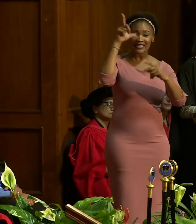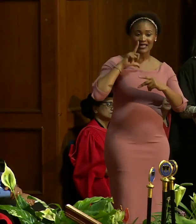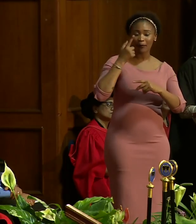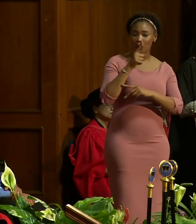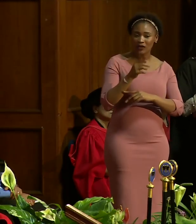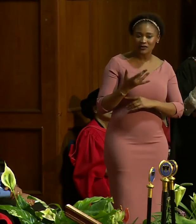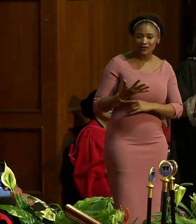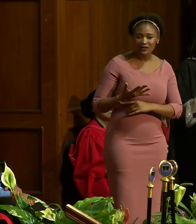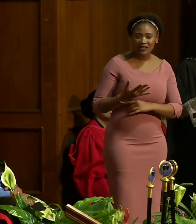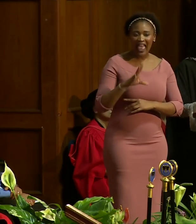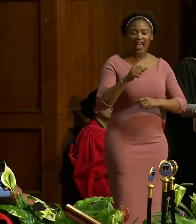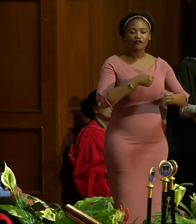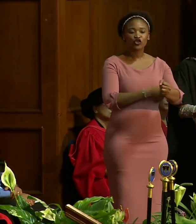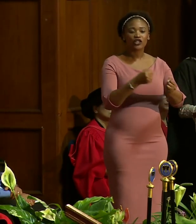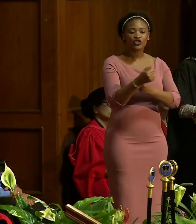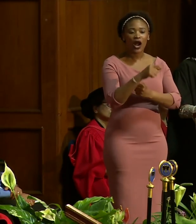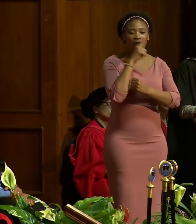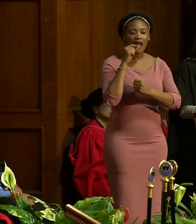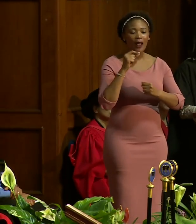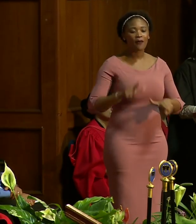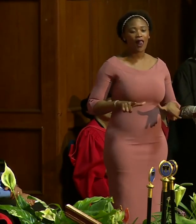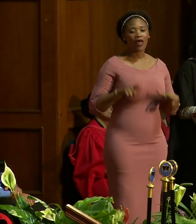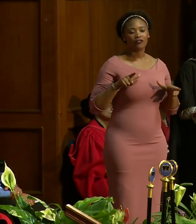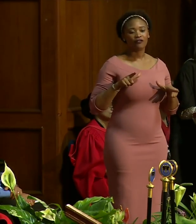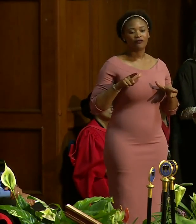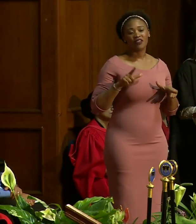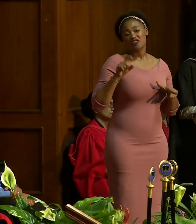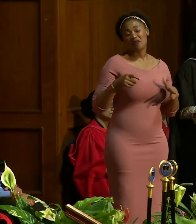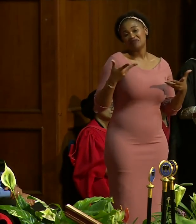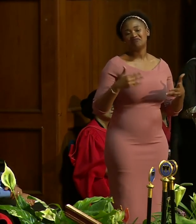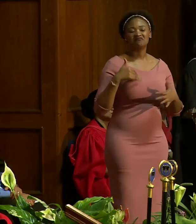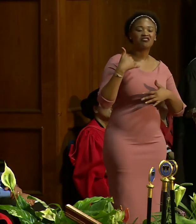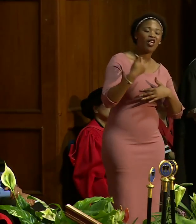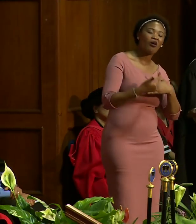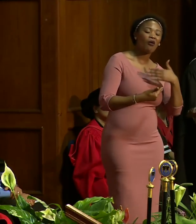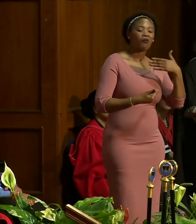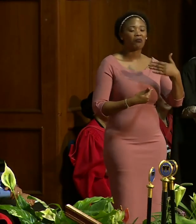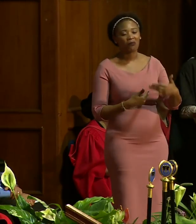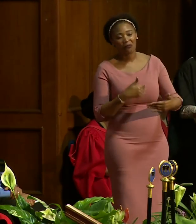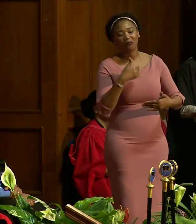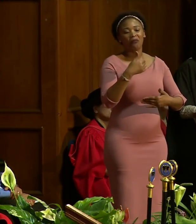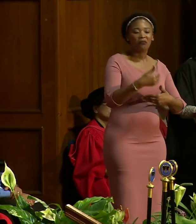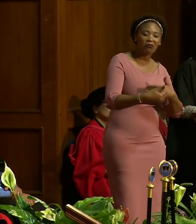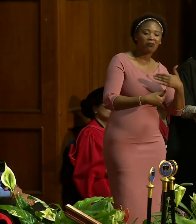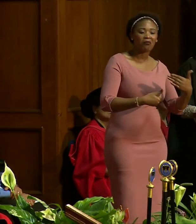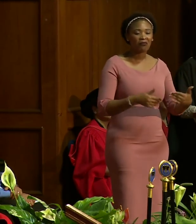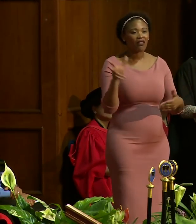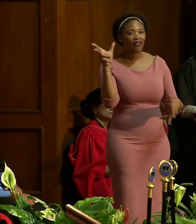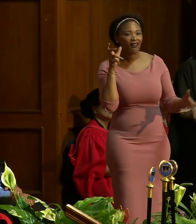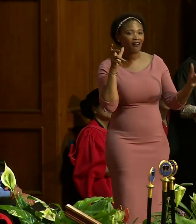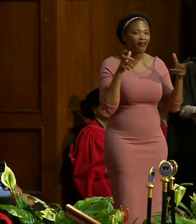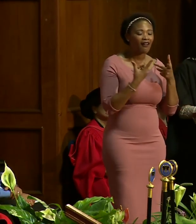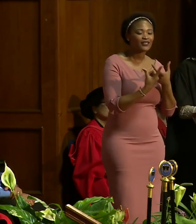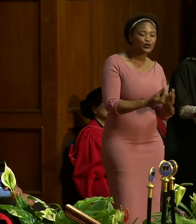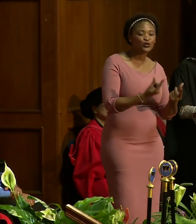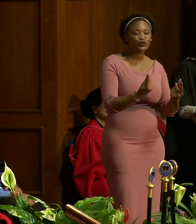know, there's a structure called life, and all you've got to do is, you know, flow through it, do what you're told, mean well,